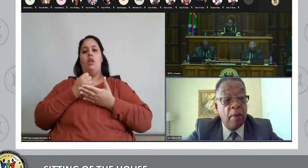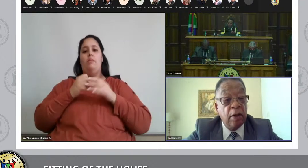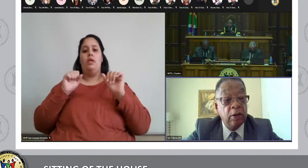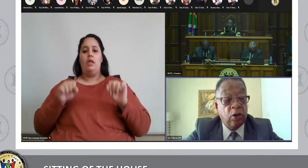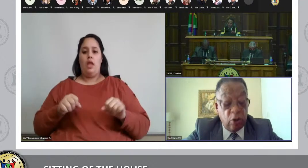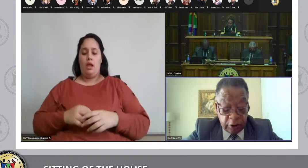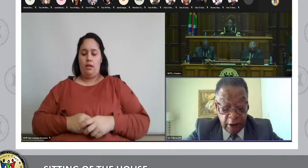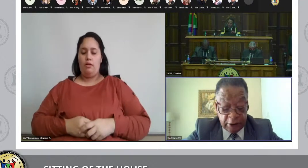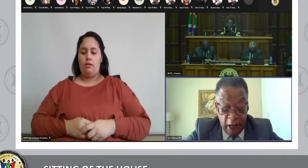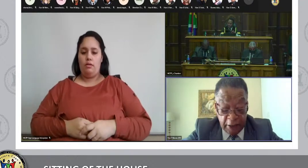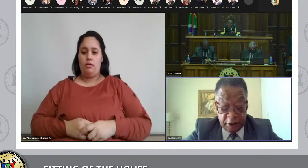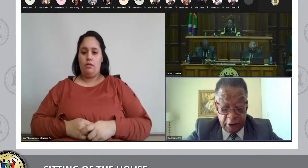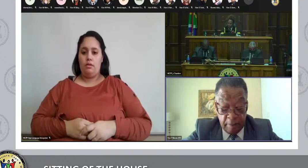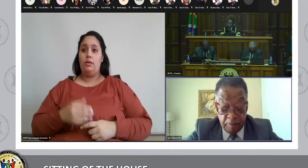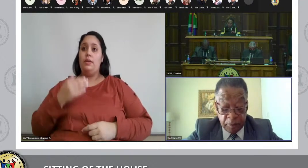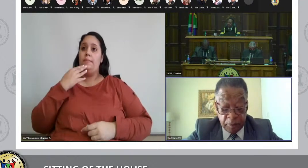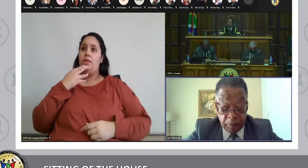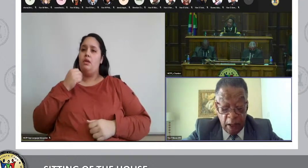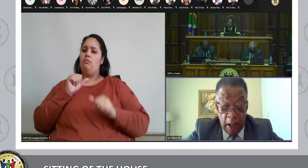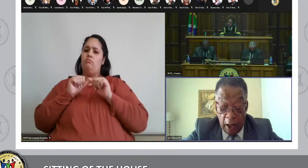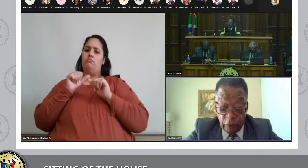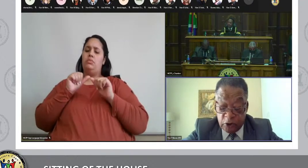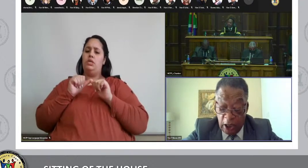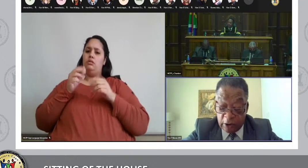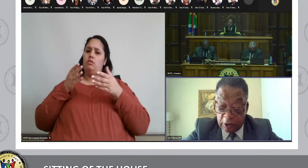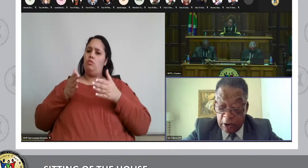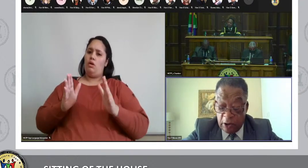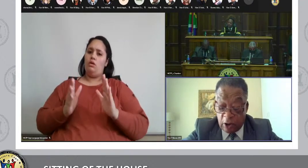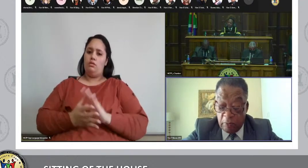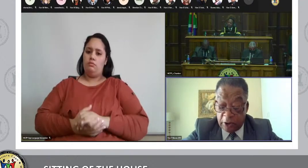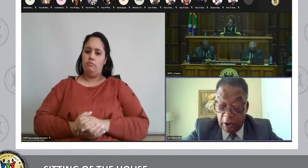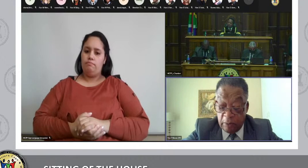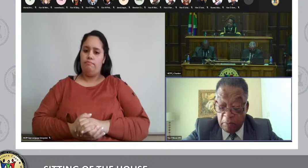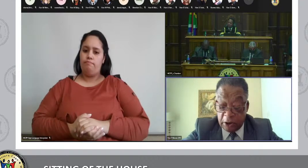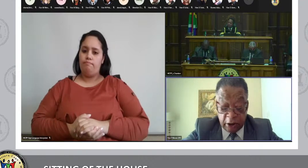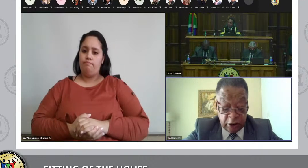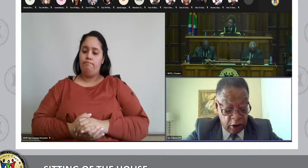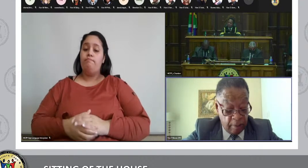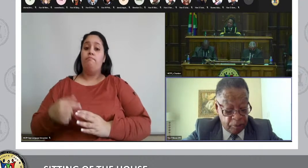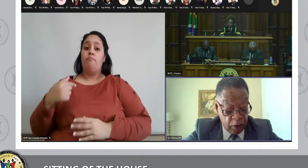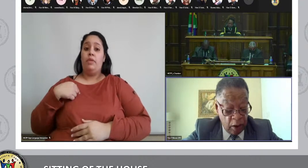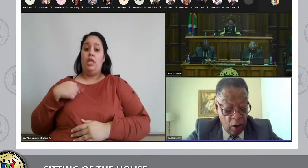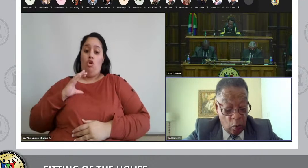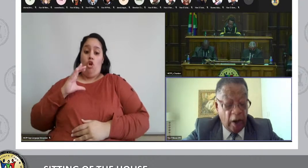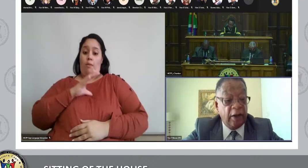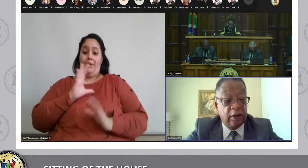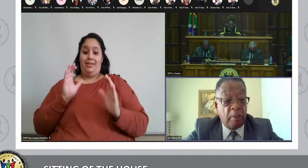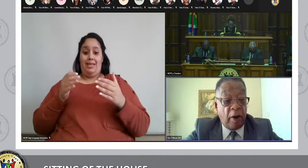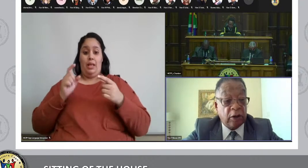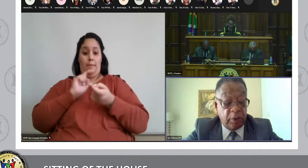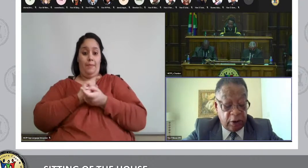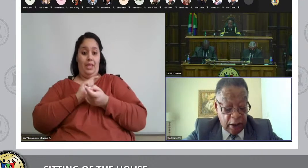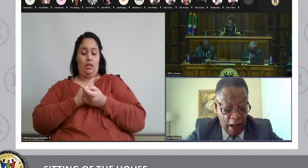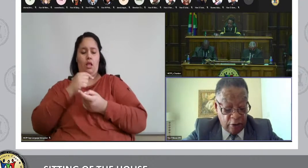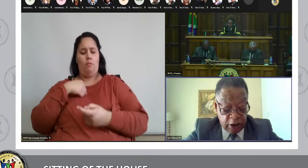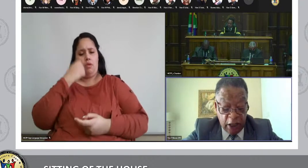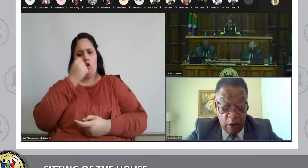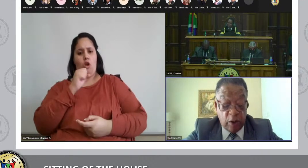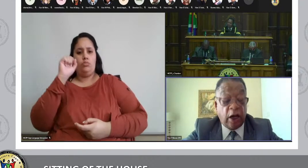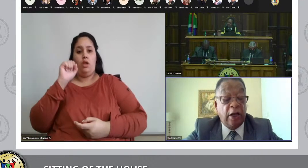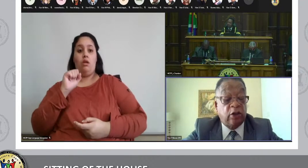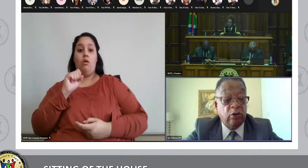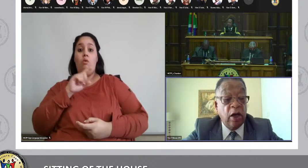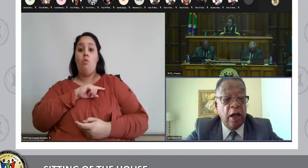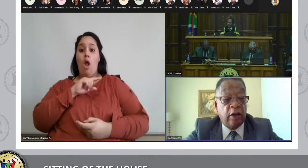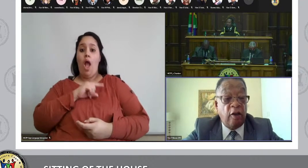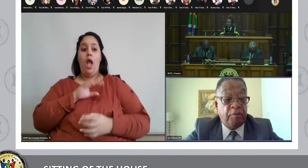makes good sense. I've objected in the committee meetings when the department announced that